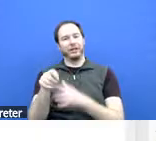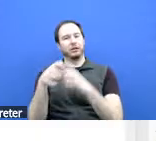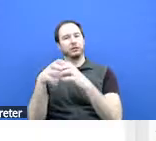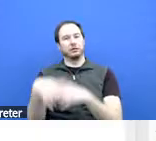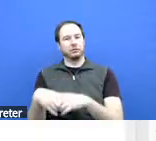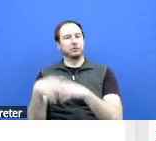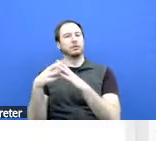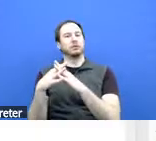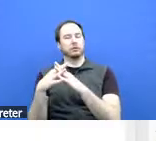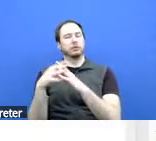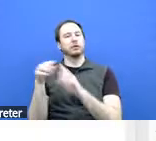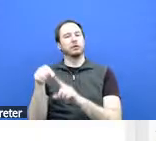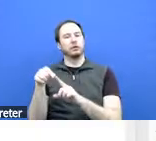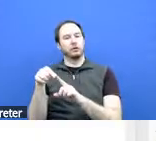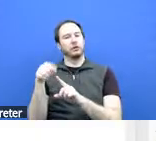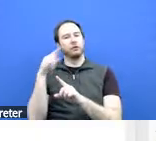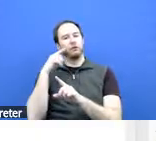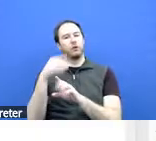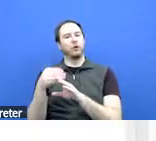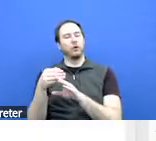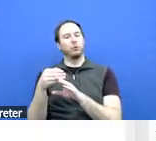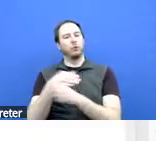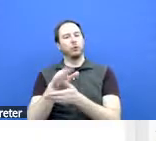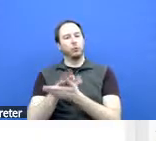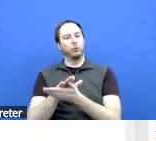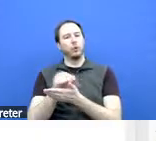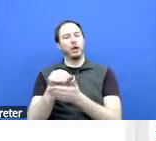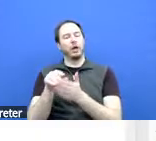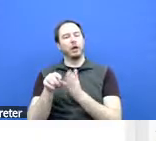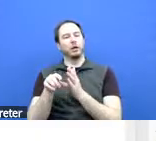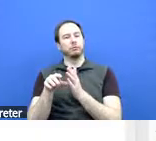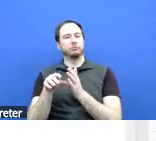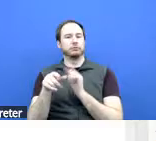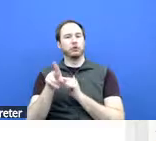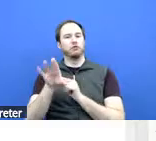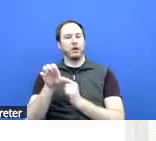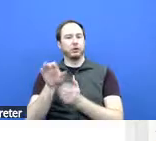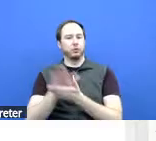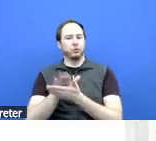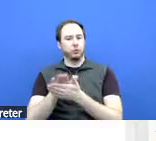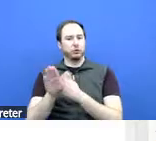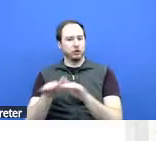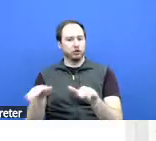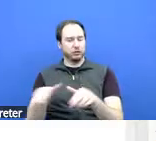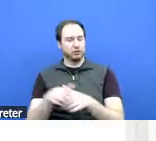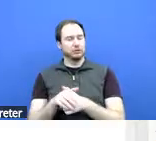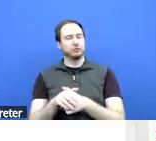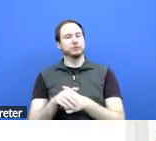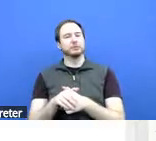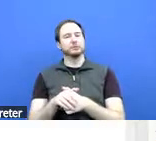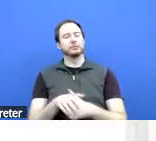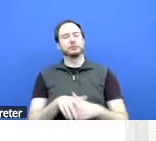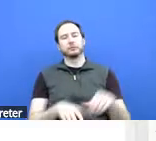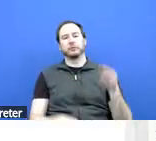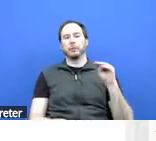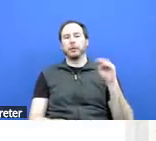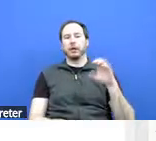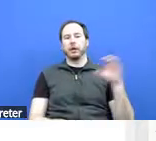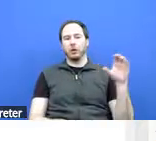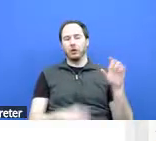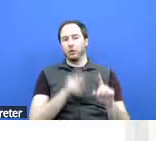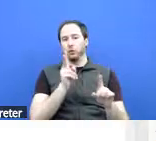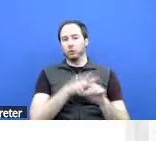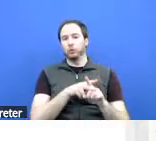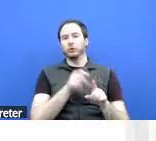feet, and that will be for preschool and grade school children. The Mary Cariola use is